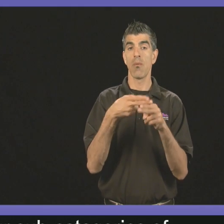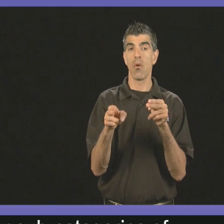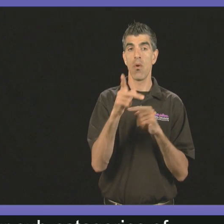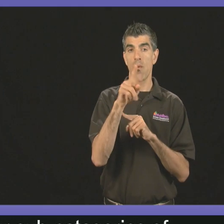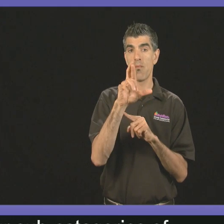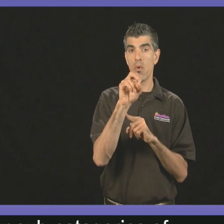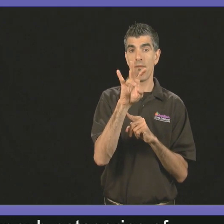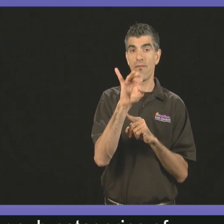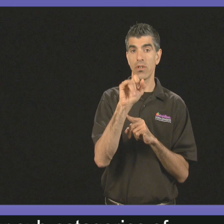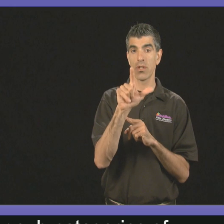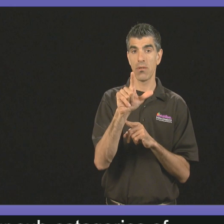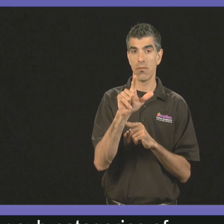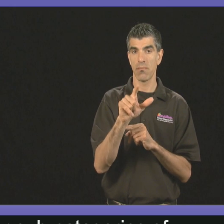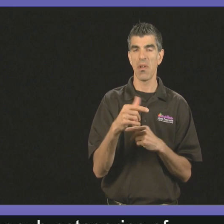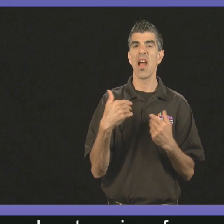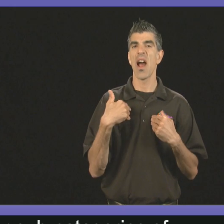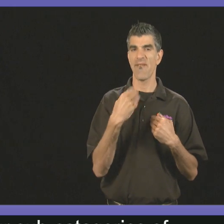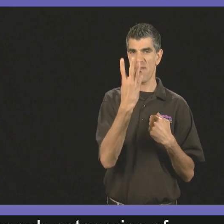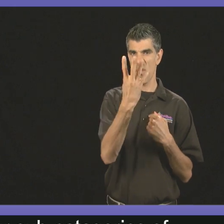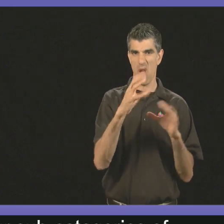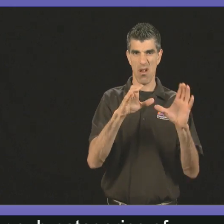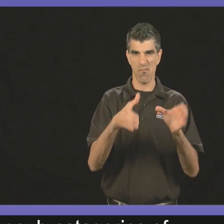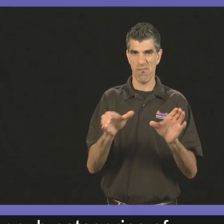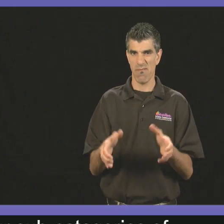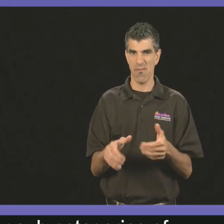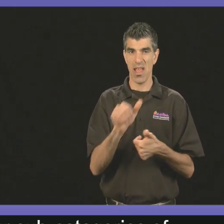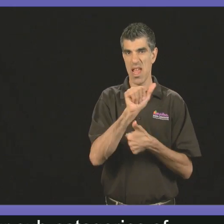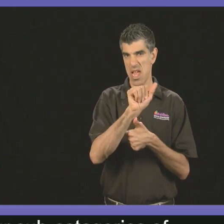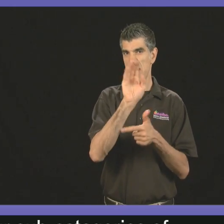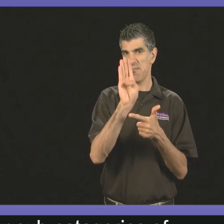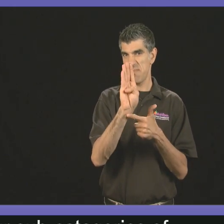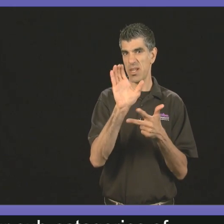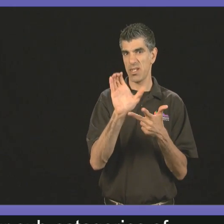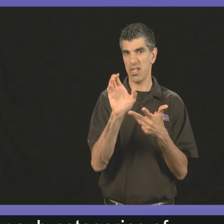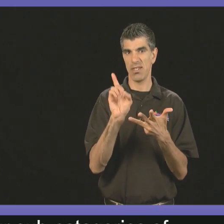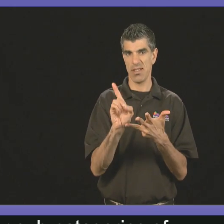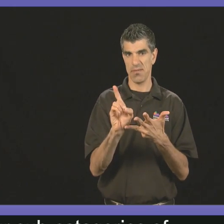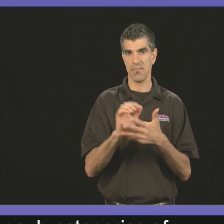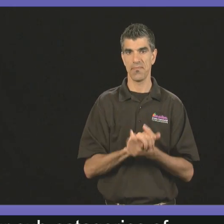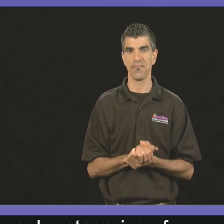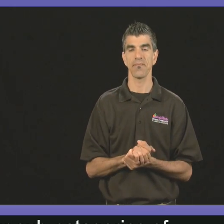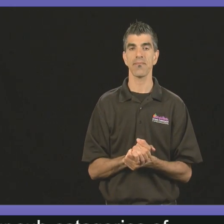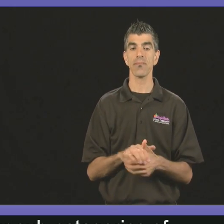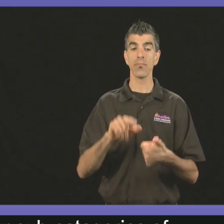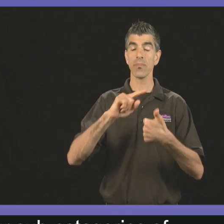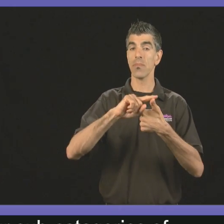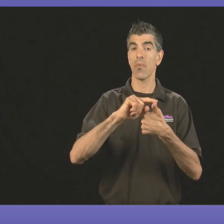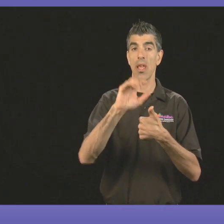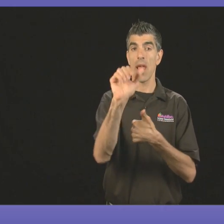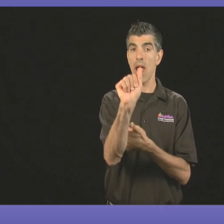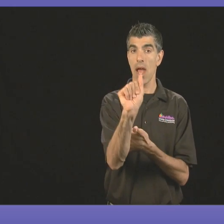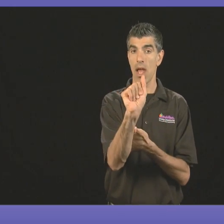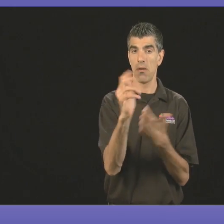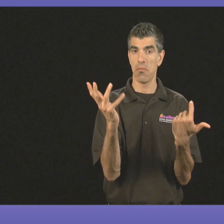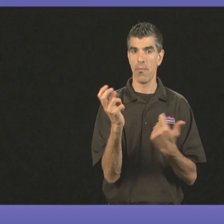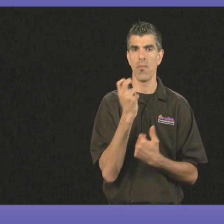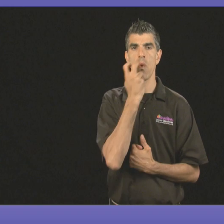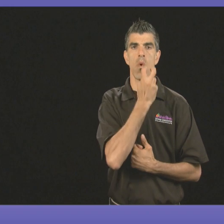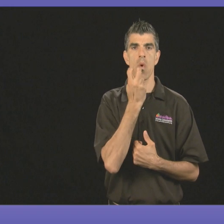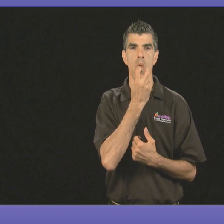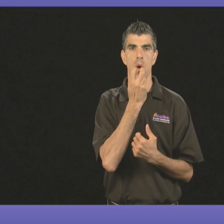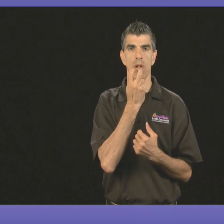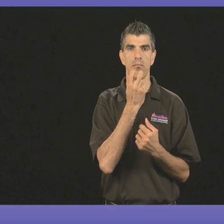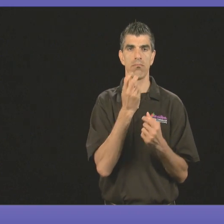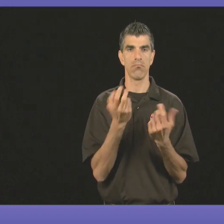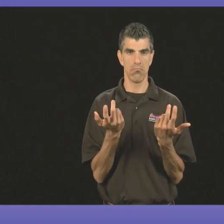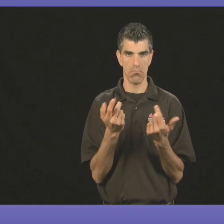There are four subcategories of provisional licenses: Class A, B, C, and D. Class A,